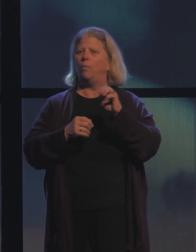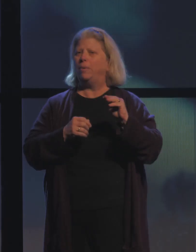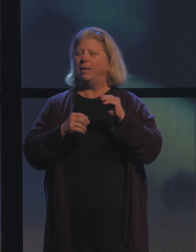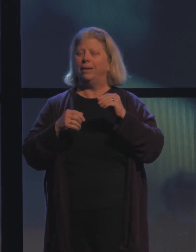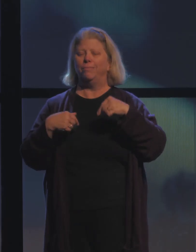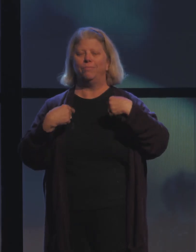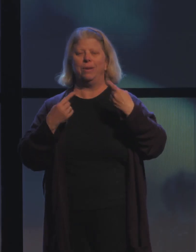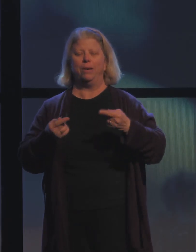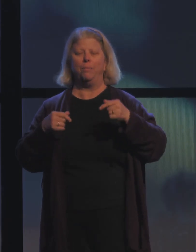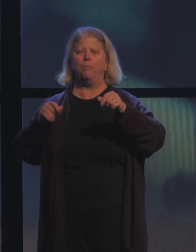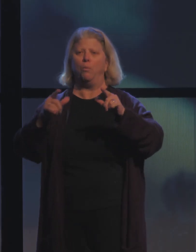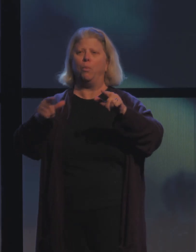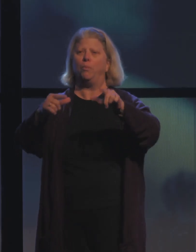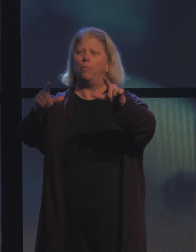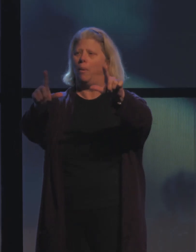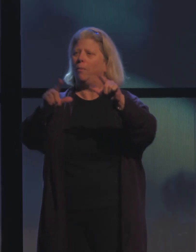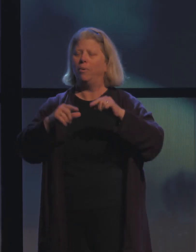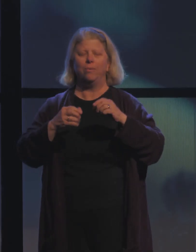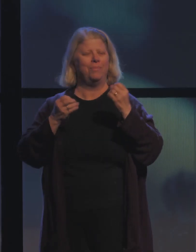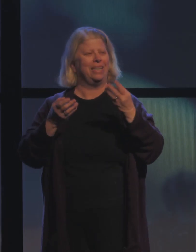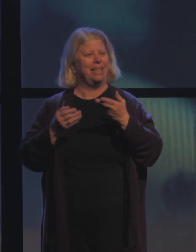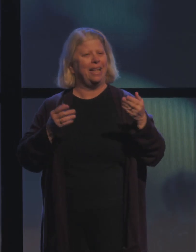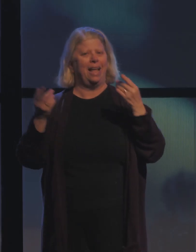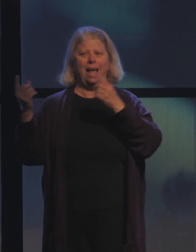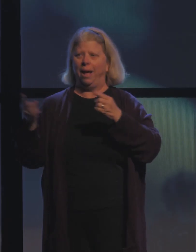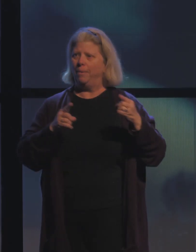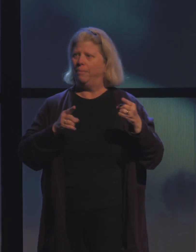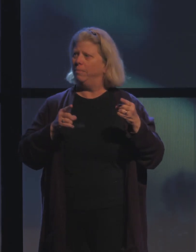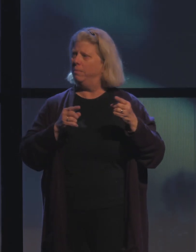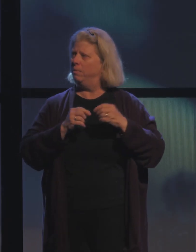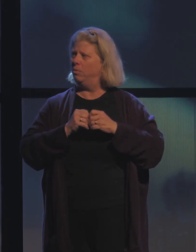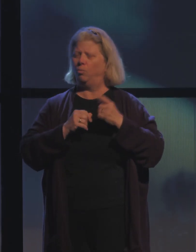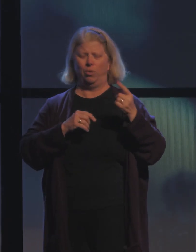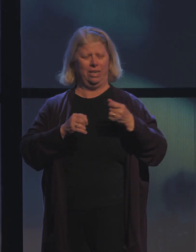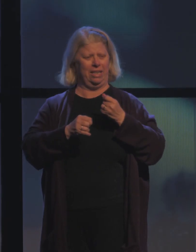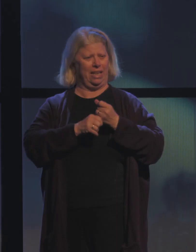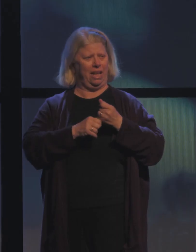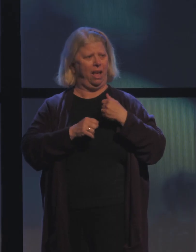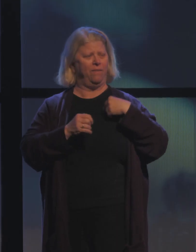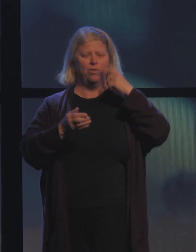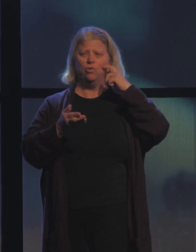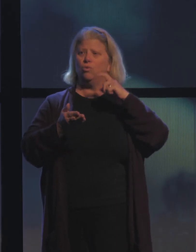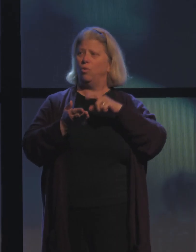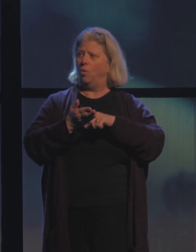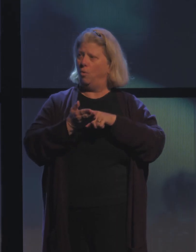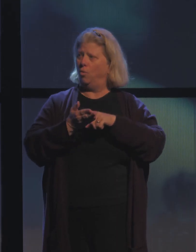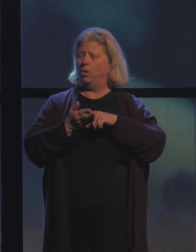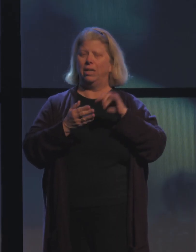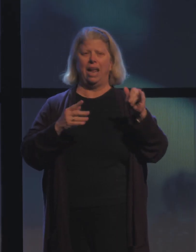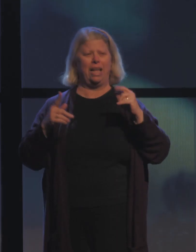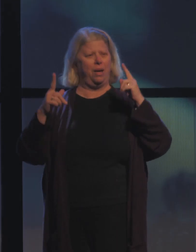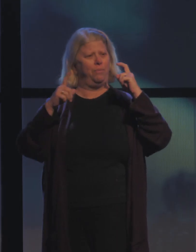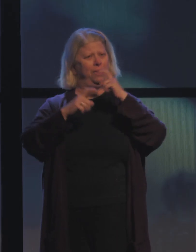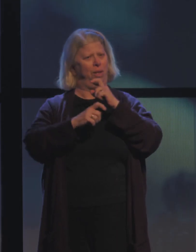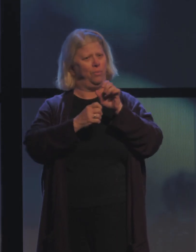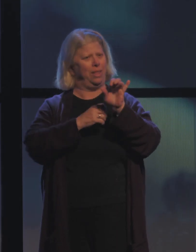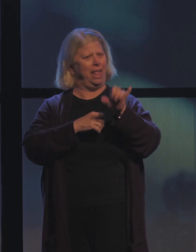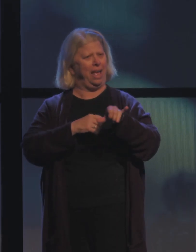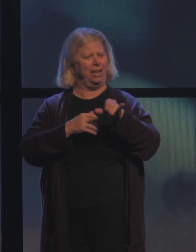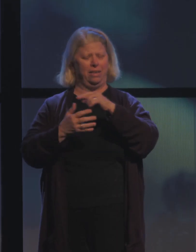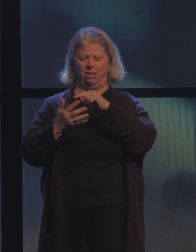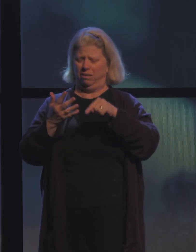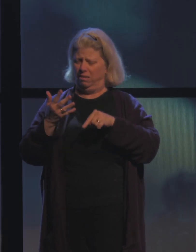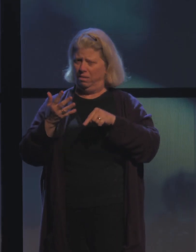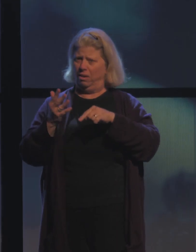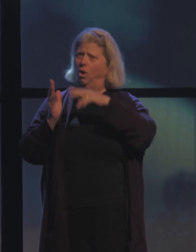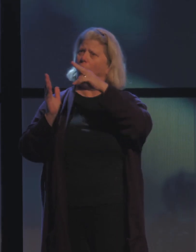been posting all the things that happened. And one thing that I have noticed is there's such like a complexity with them. As